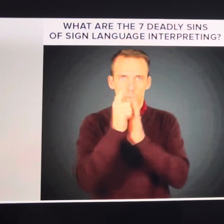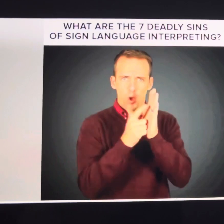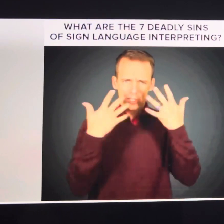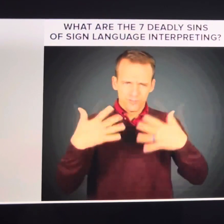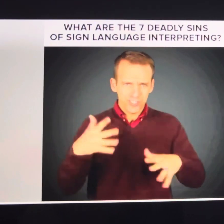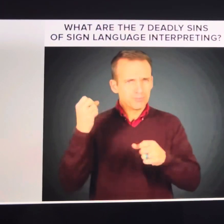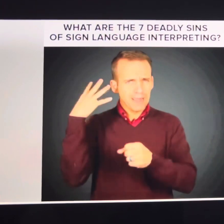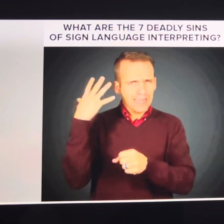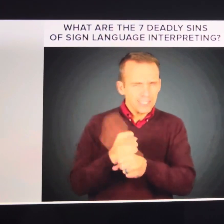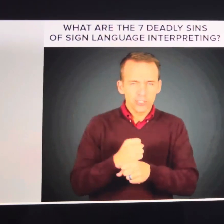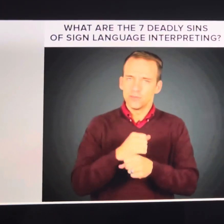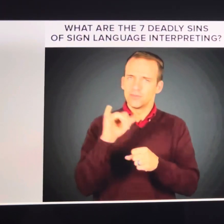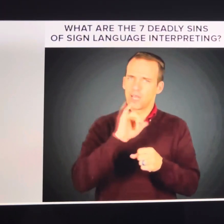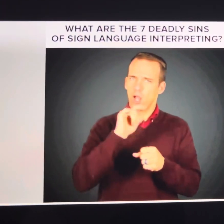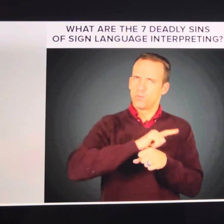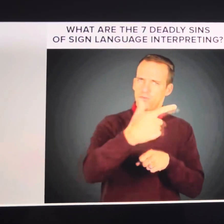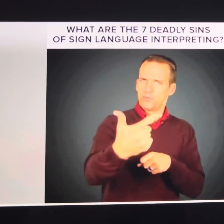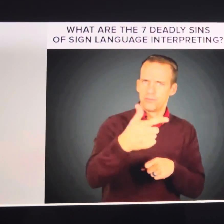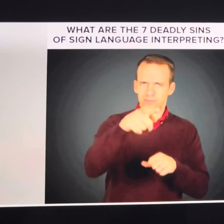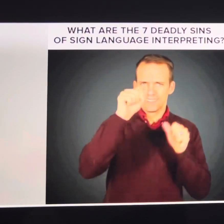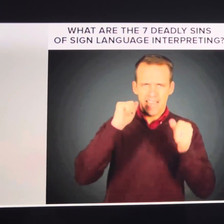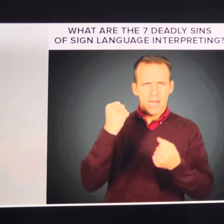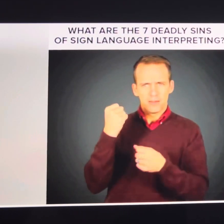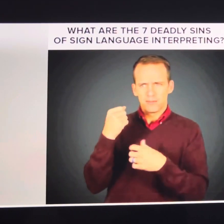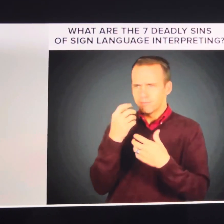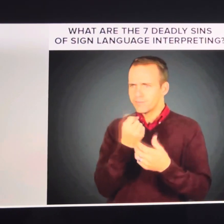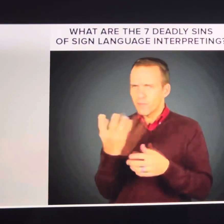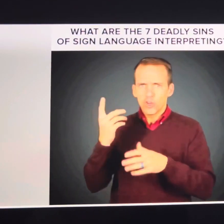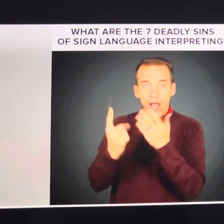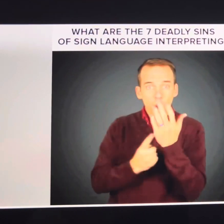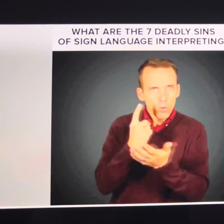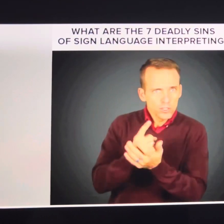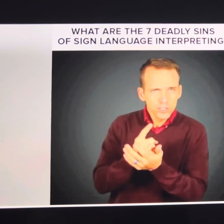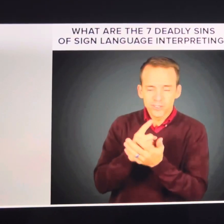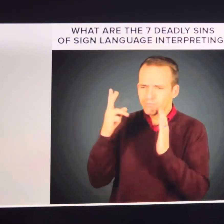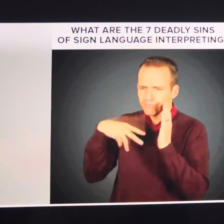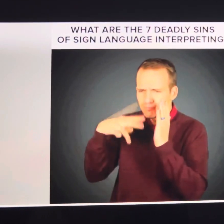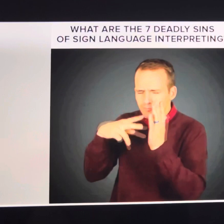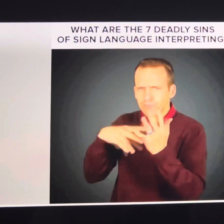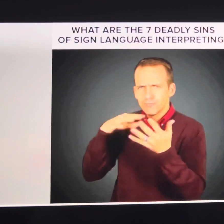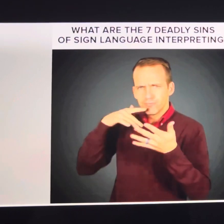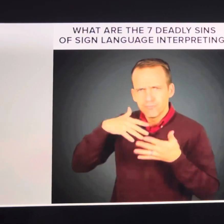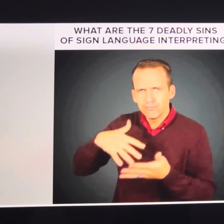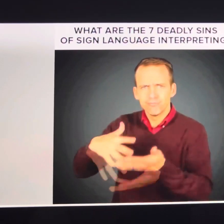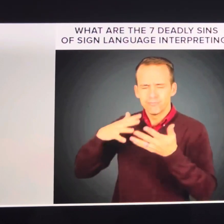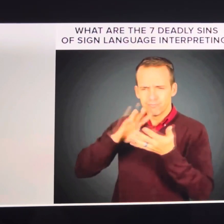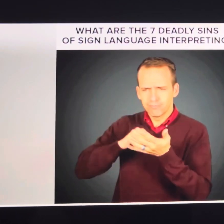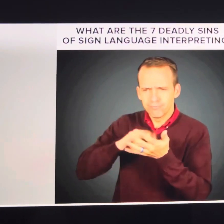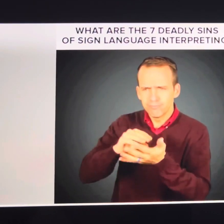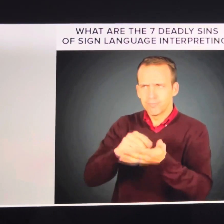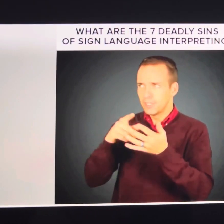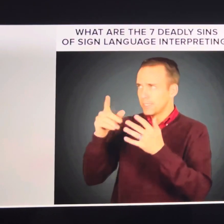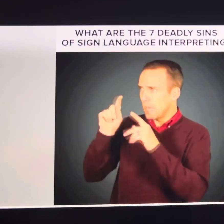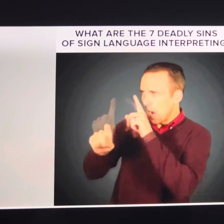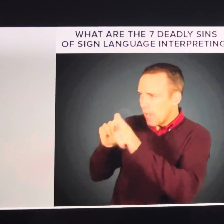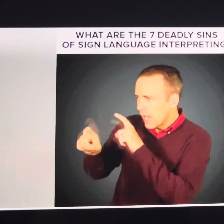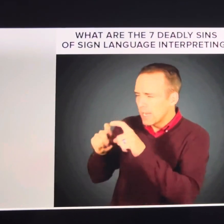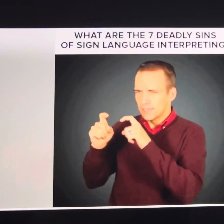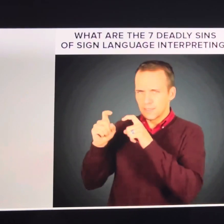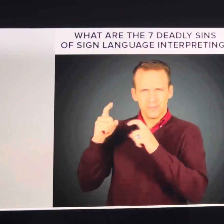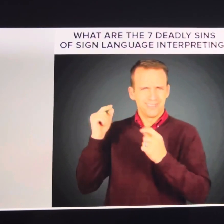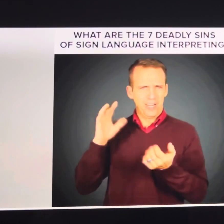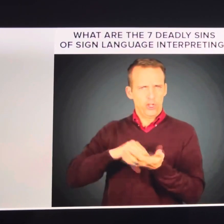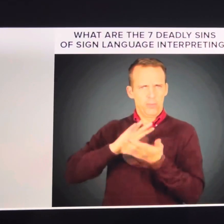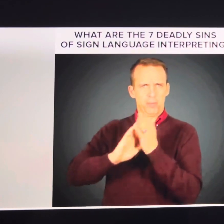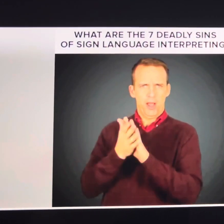You can do your research on if you're going into legal or medical, study for